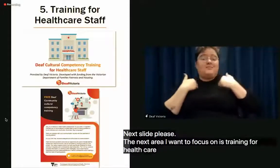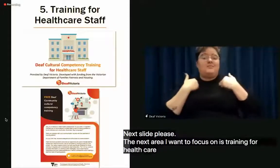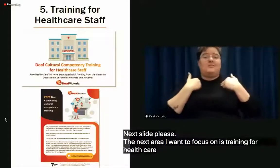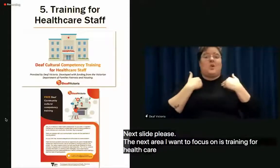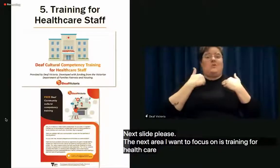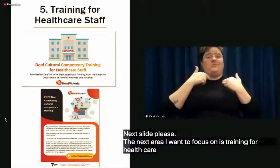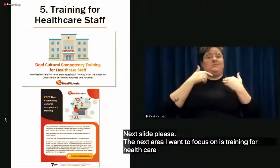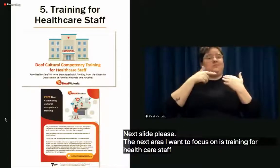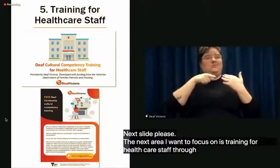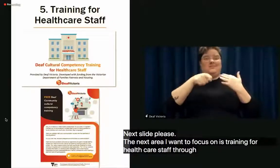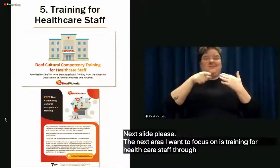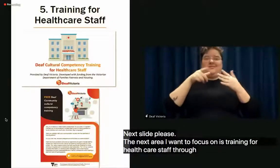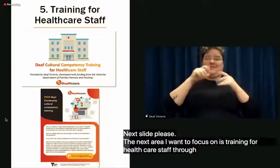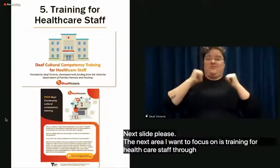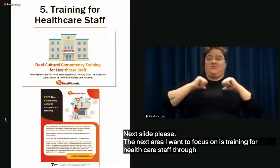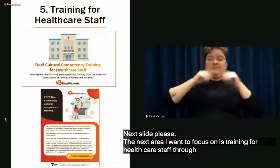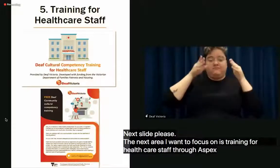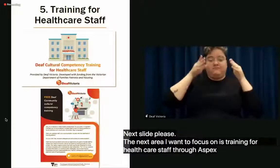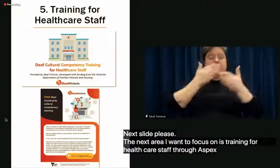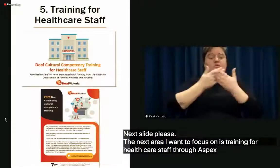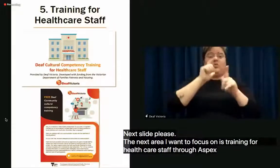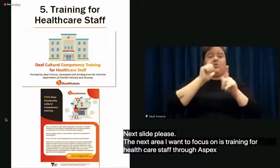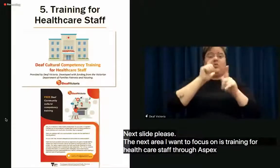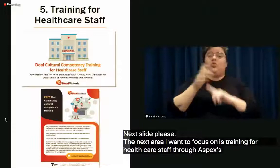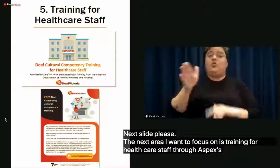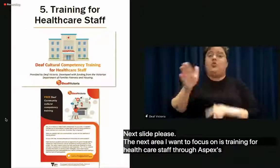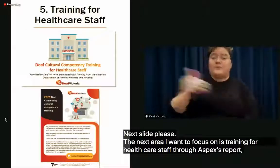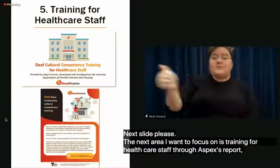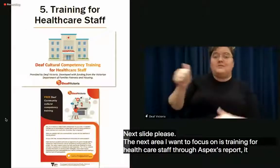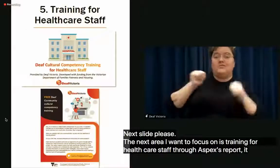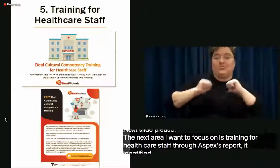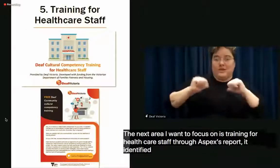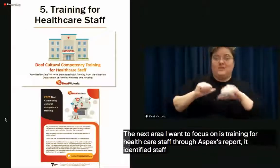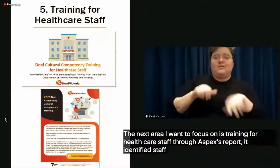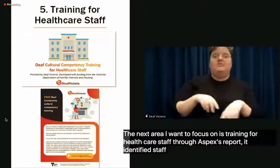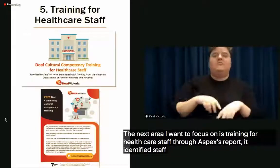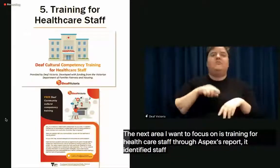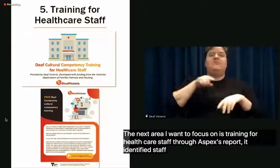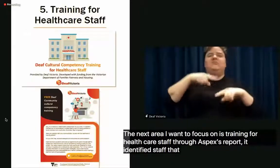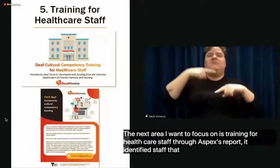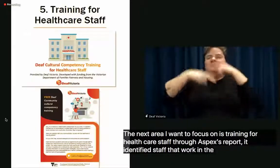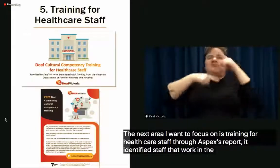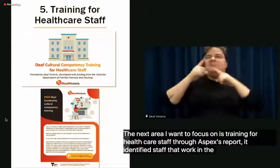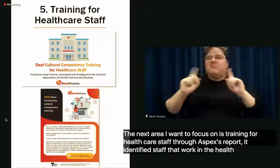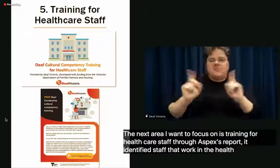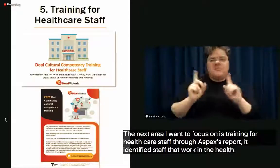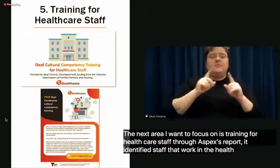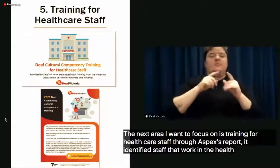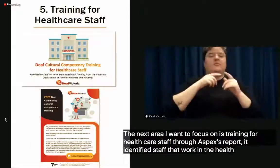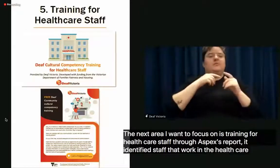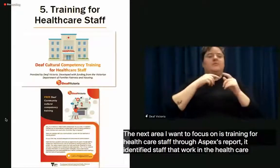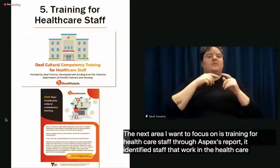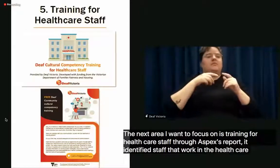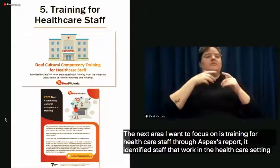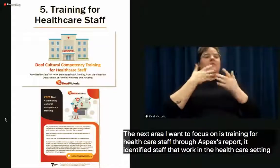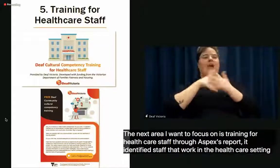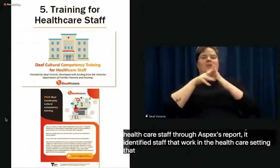staff that work in the healthcare setting that require training with regard to cultural competency. I'll